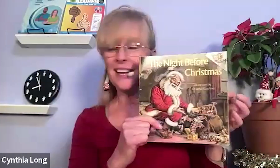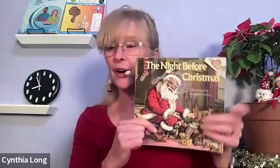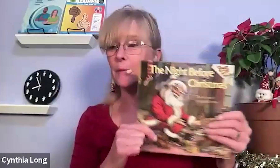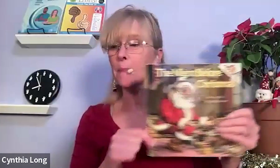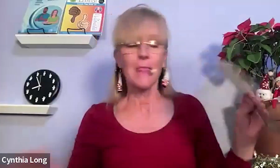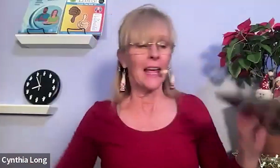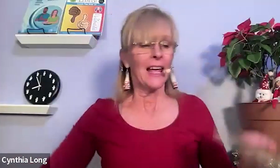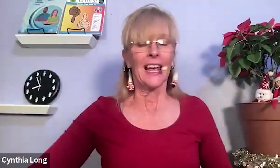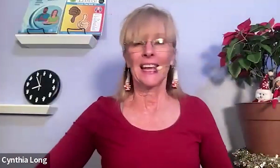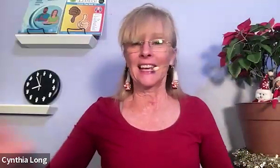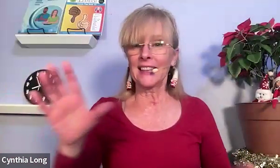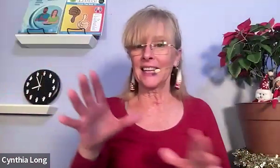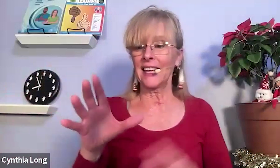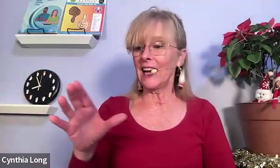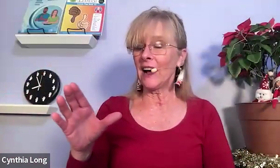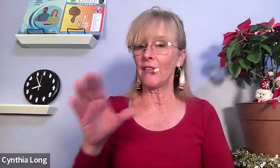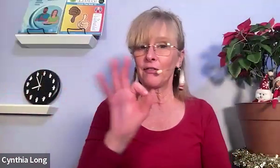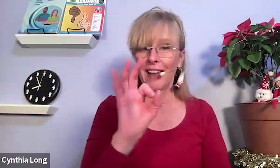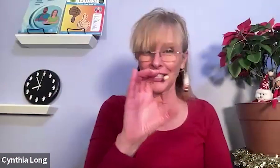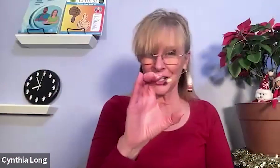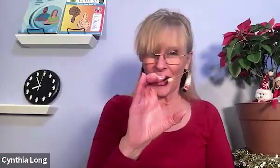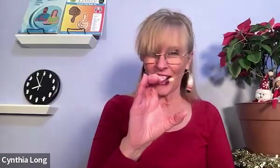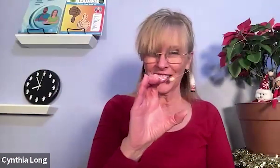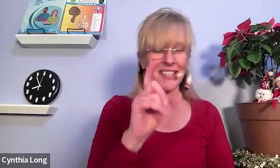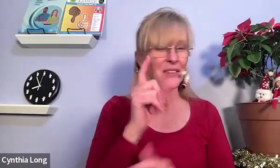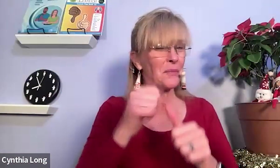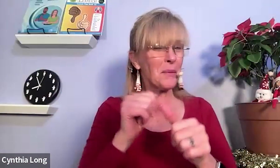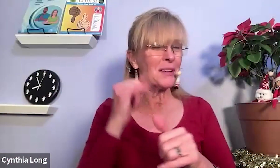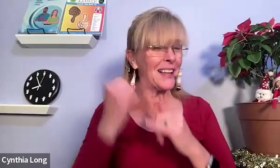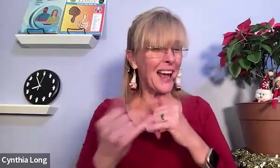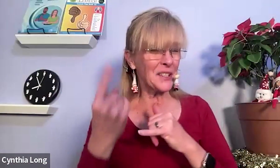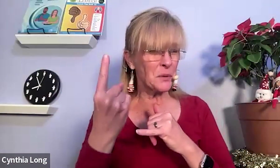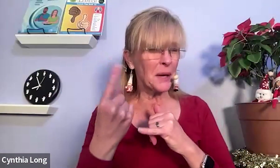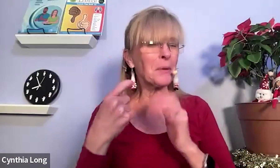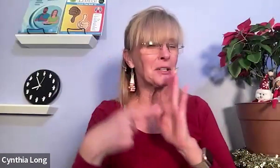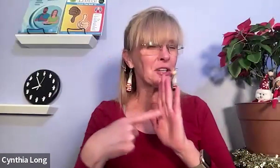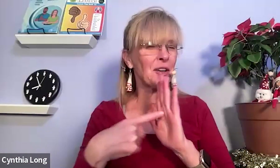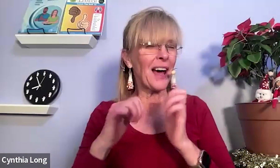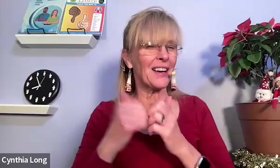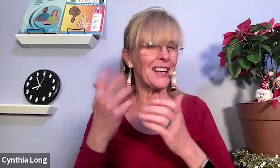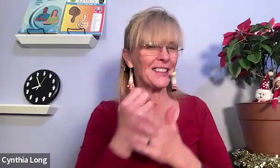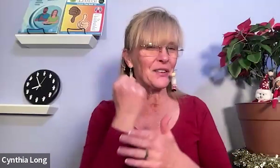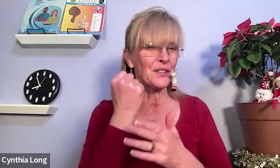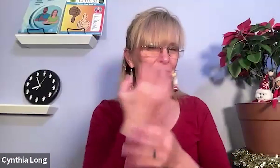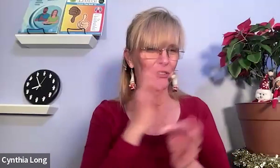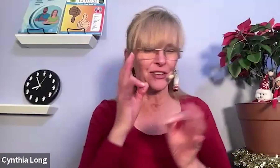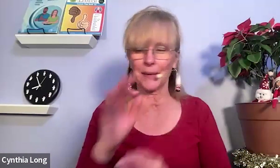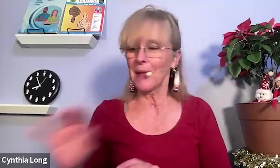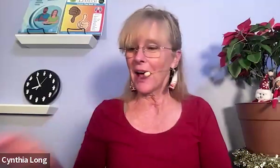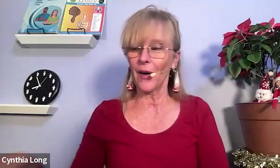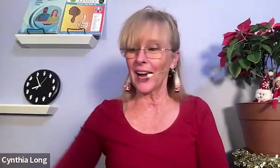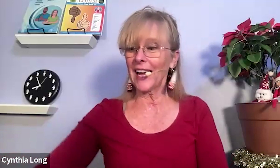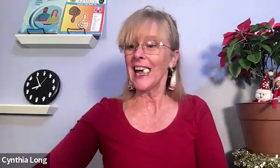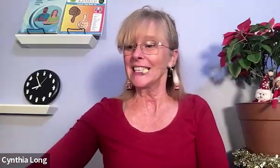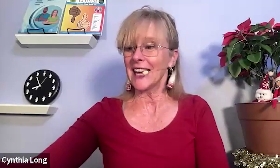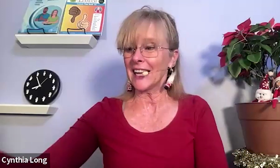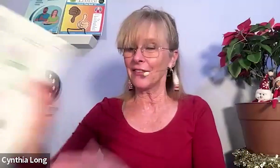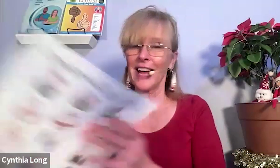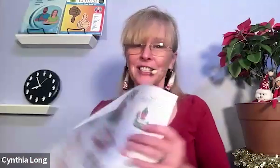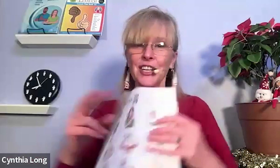here, get the flashcards. And remember, the last one, I'm going to show you how to get those for free. Okay, take